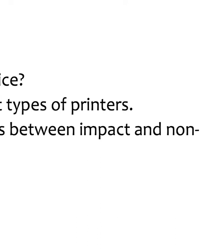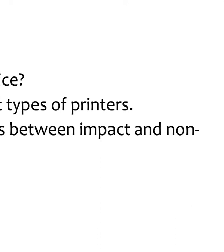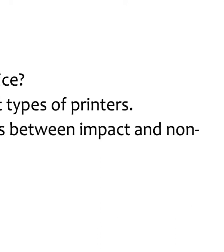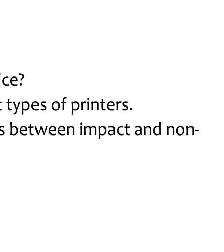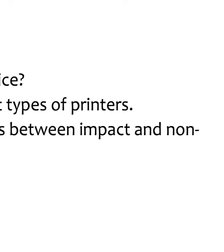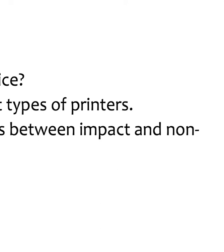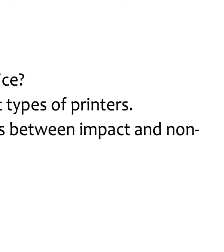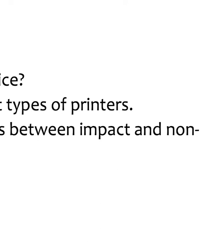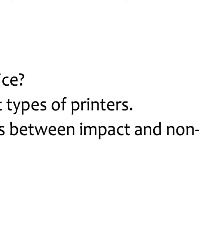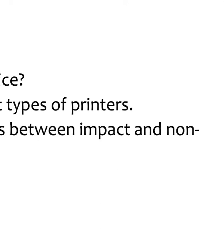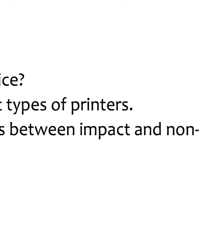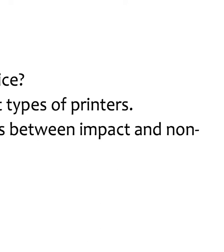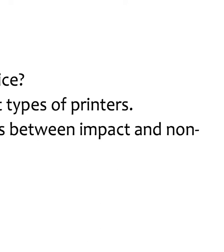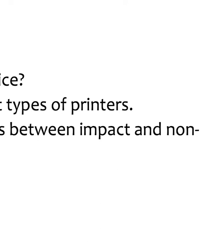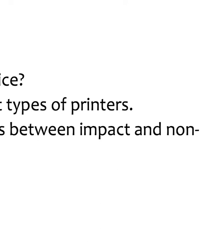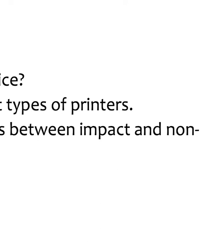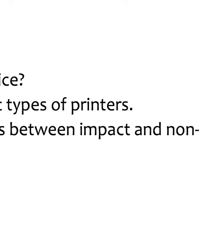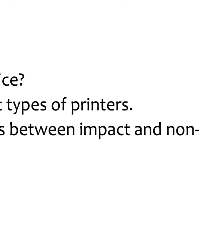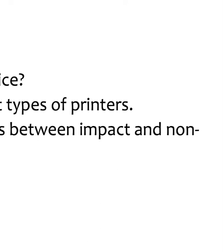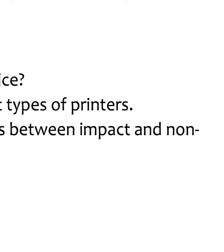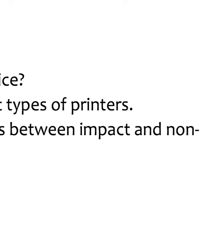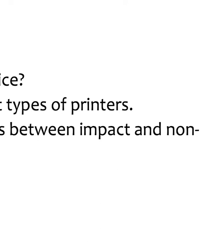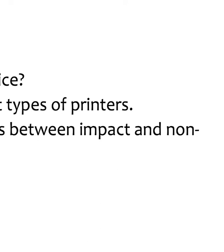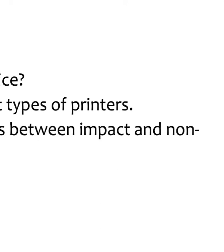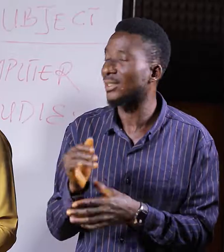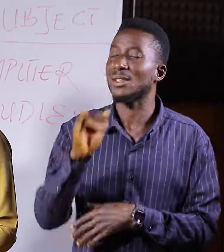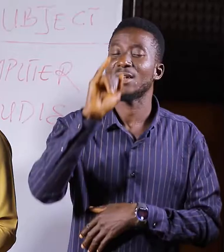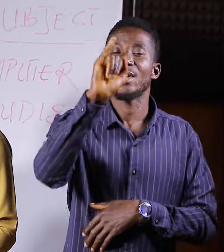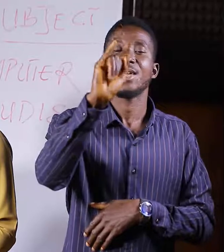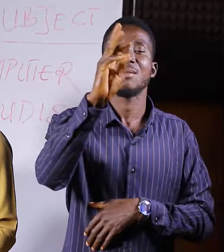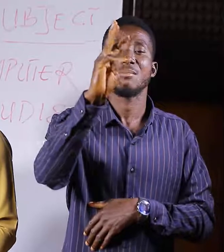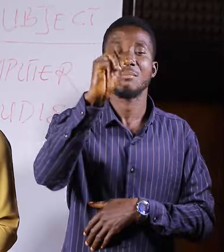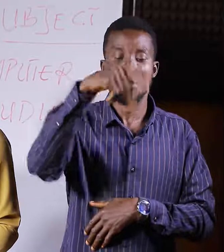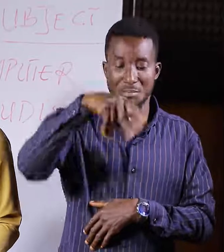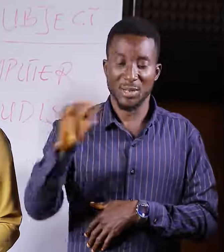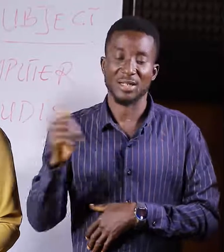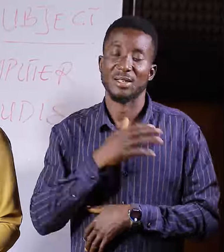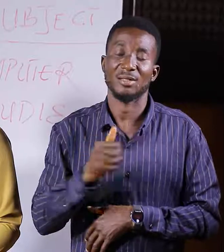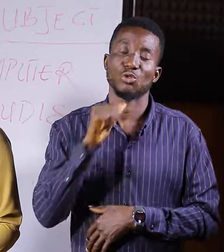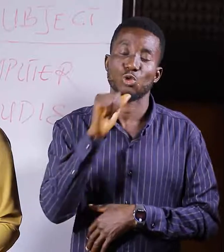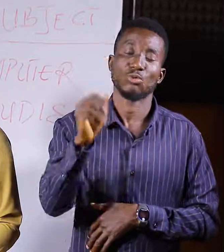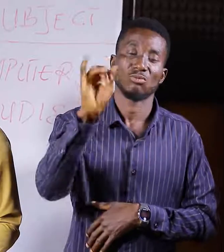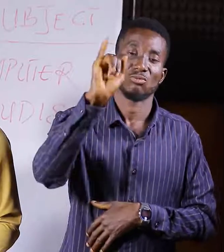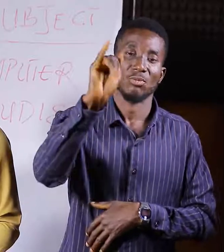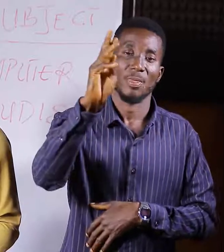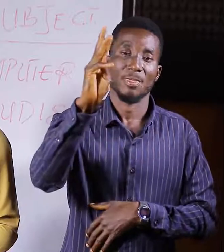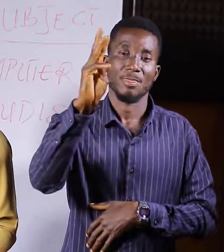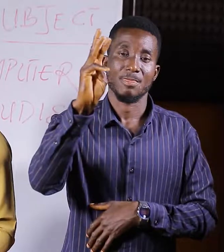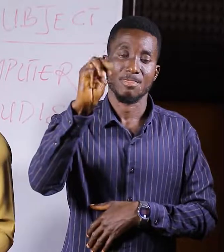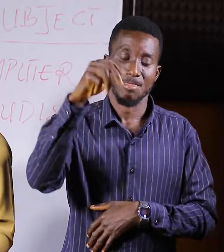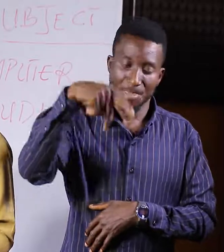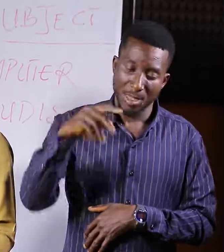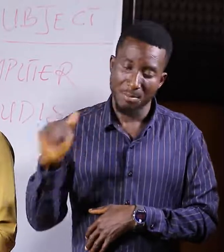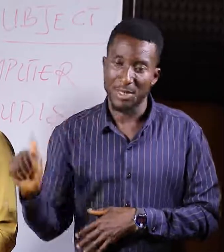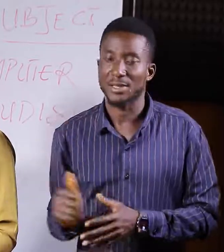between impact and non-impact printers. You could also make references for more knowledge. Yes,